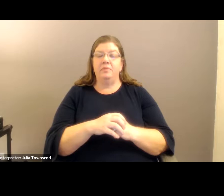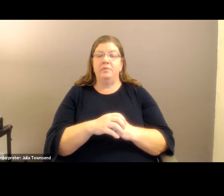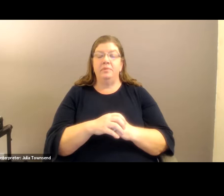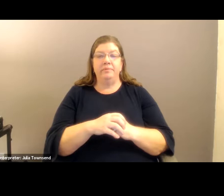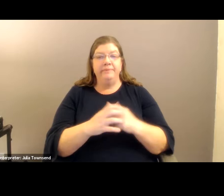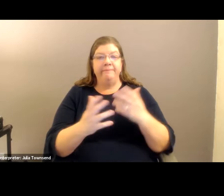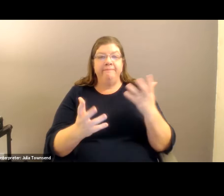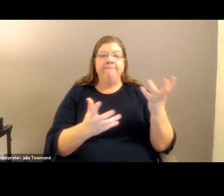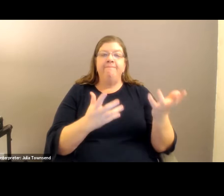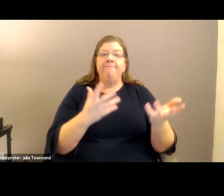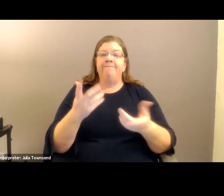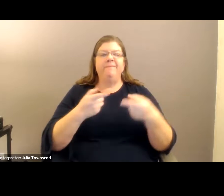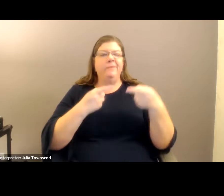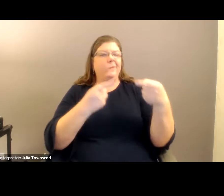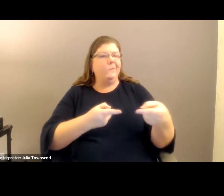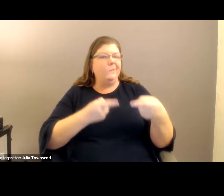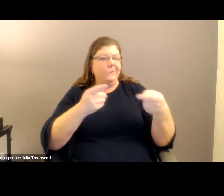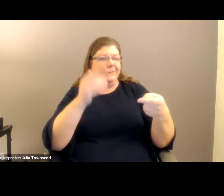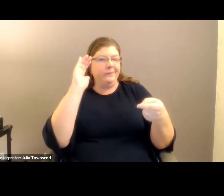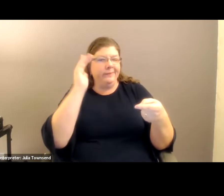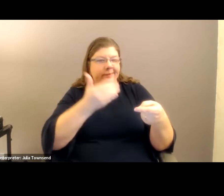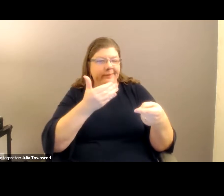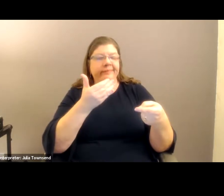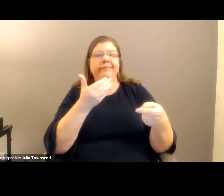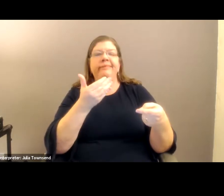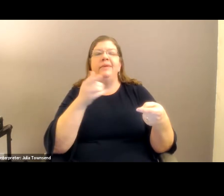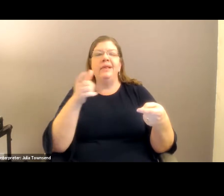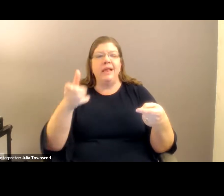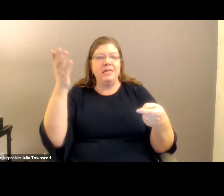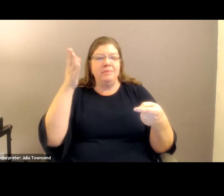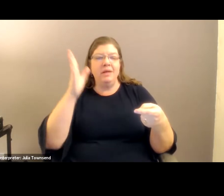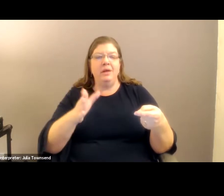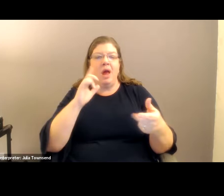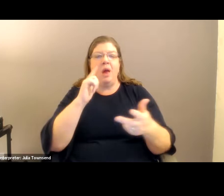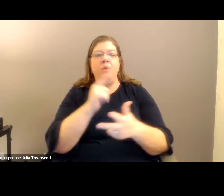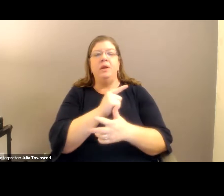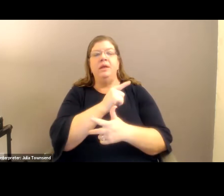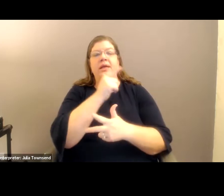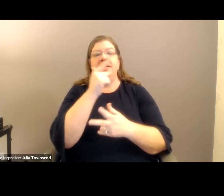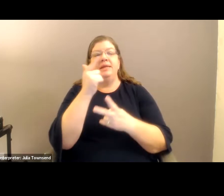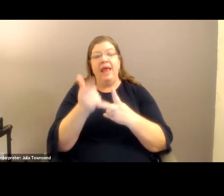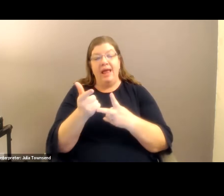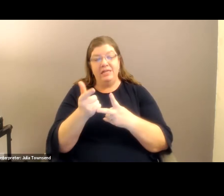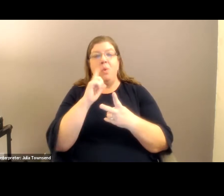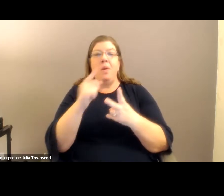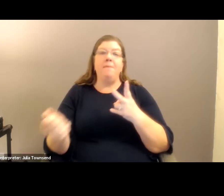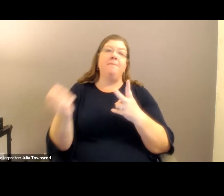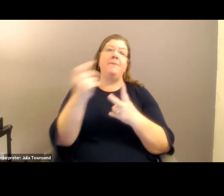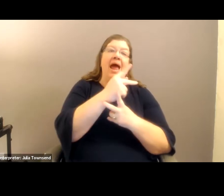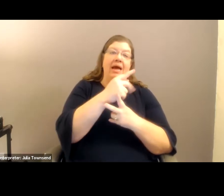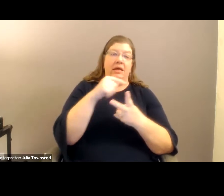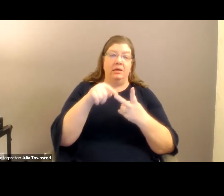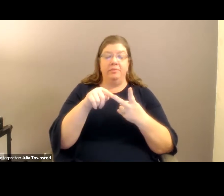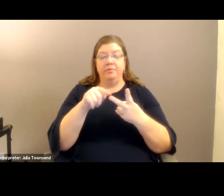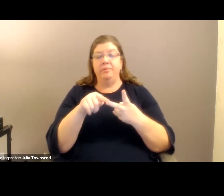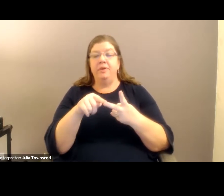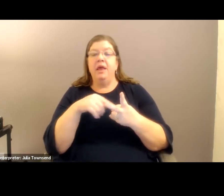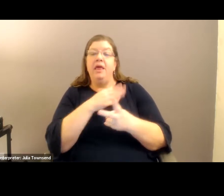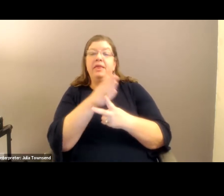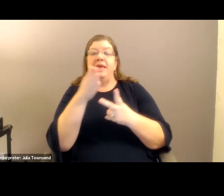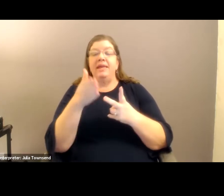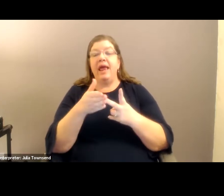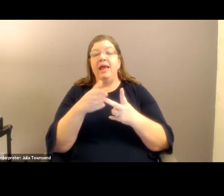Okay, we are having difficulty with the speaker. I will go to the next and come back. Next speaker